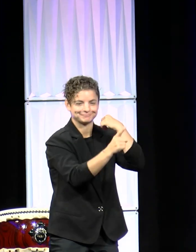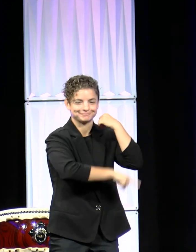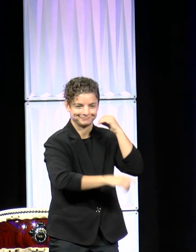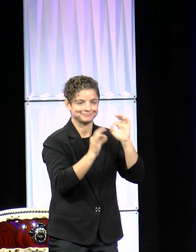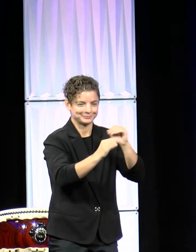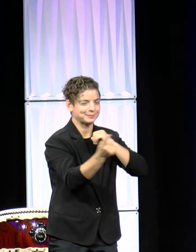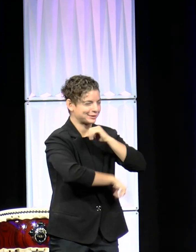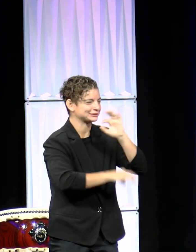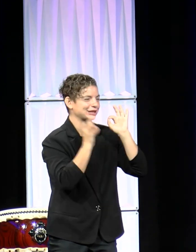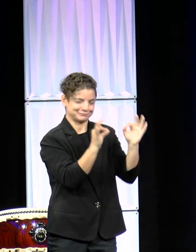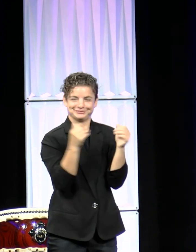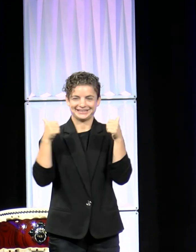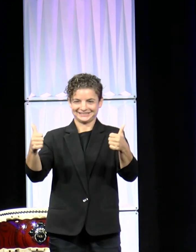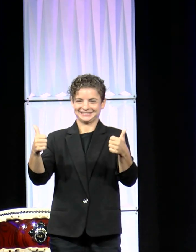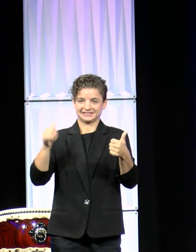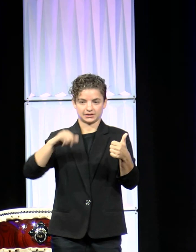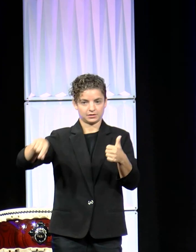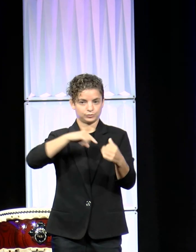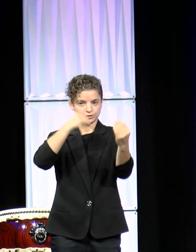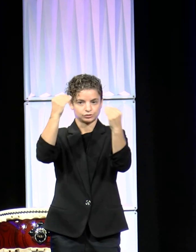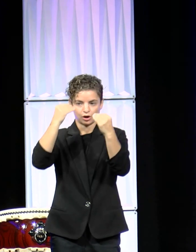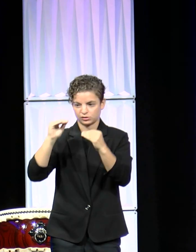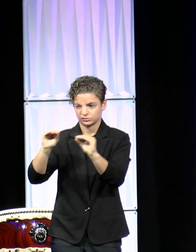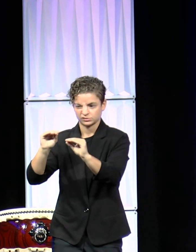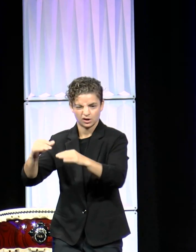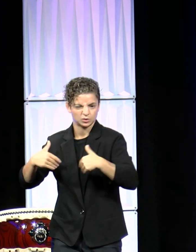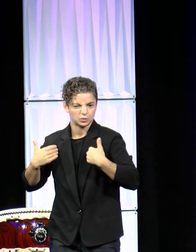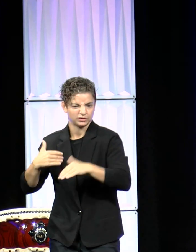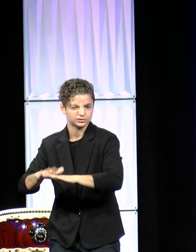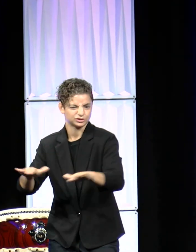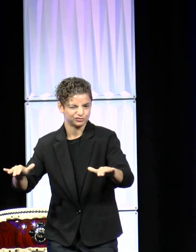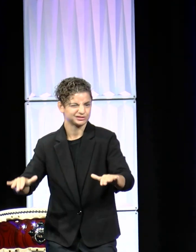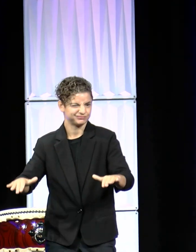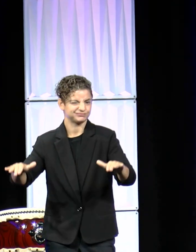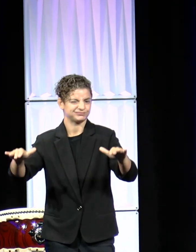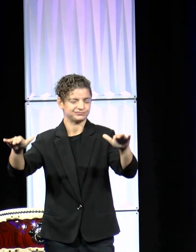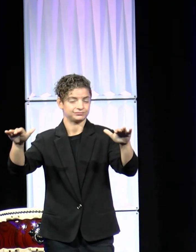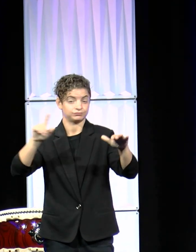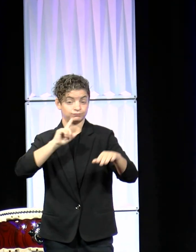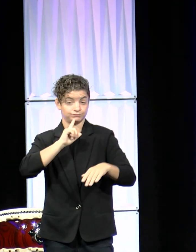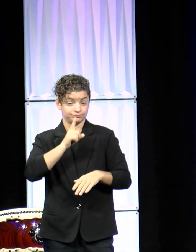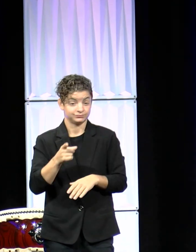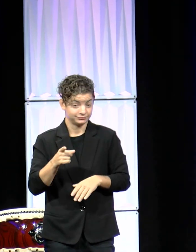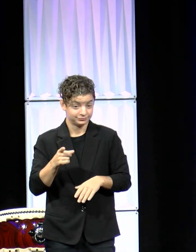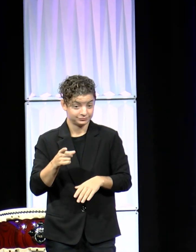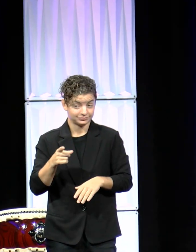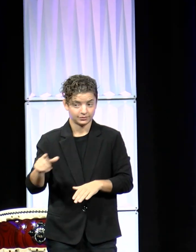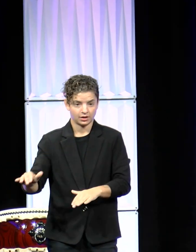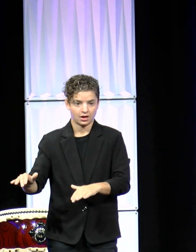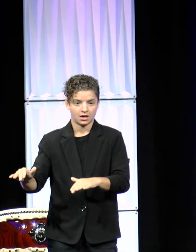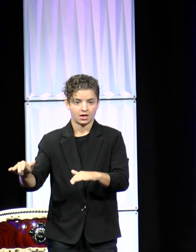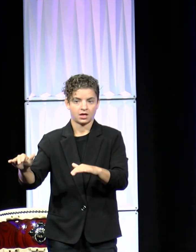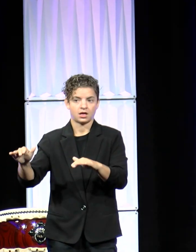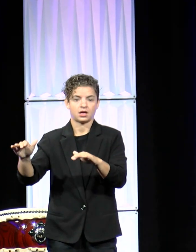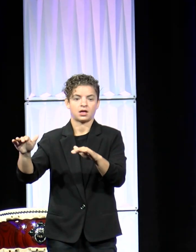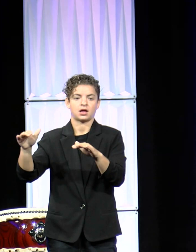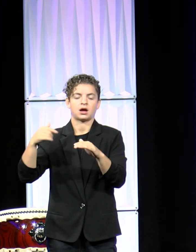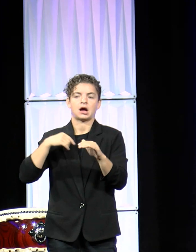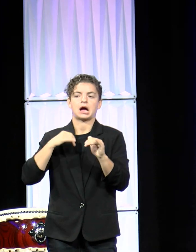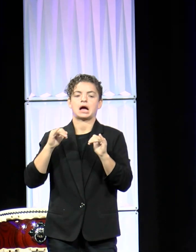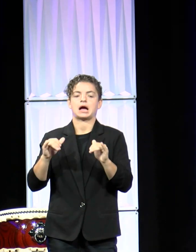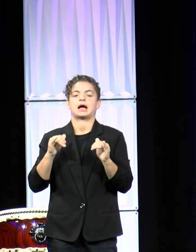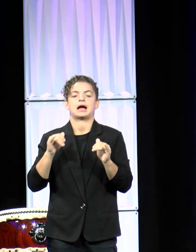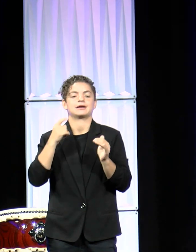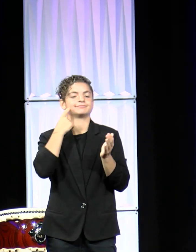maybe over time that goes away, but what I'm finding is there are people who truly hold on to that belief in a just world and believe